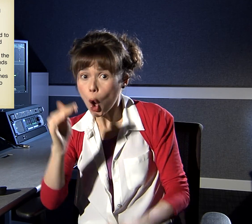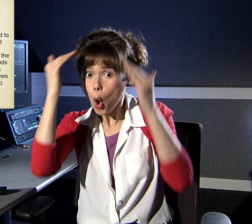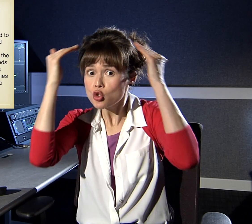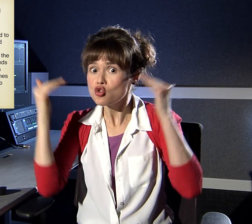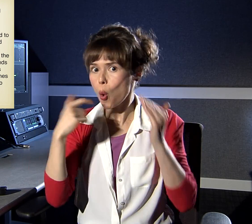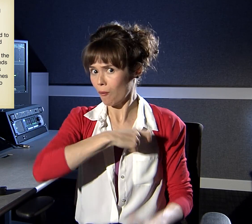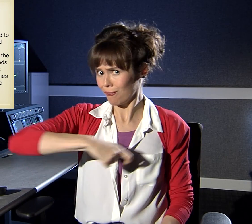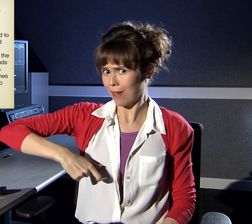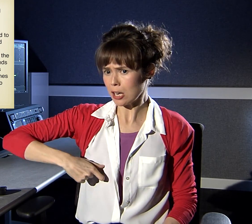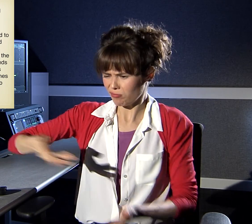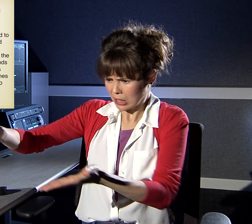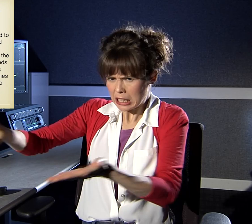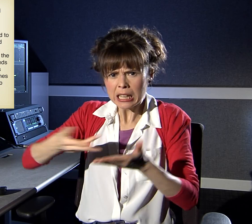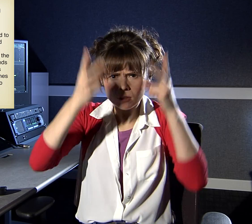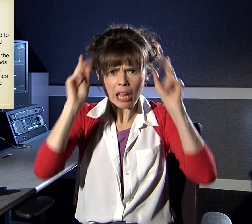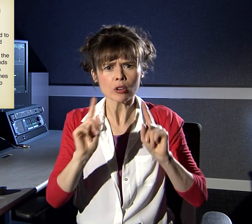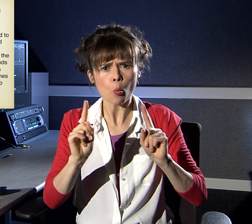England. However, the Dauphin